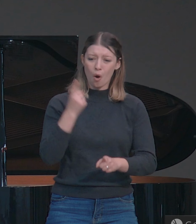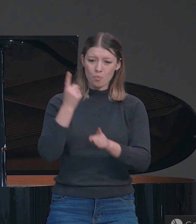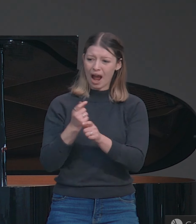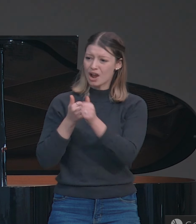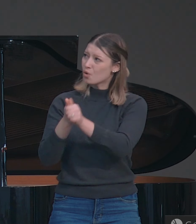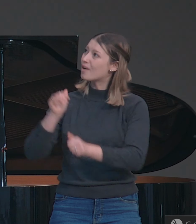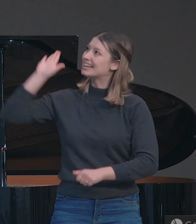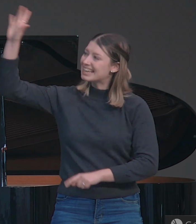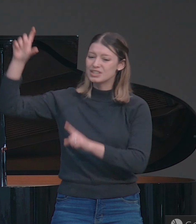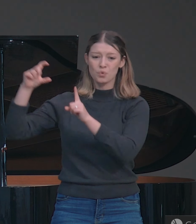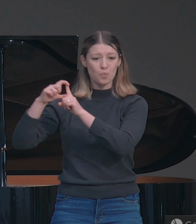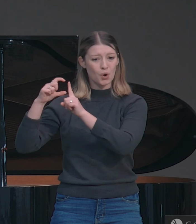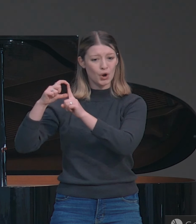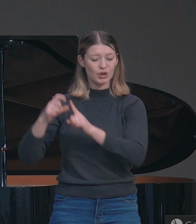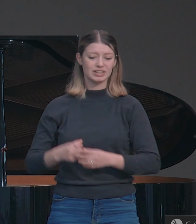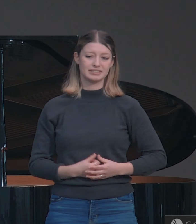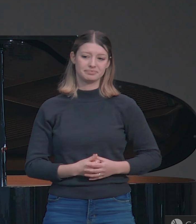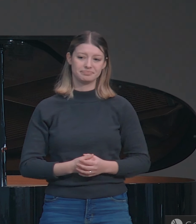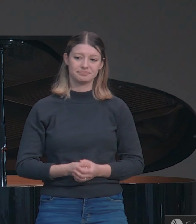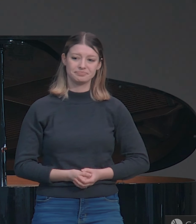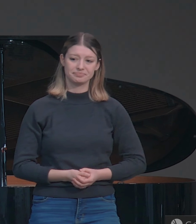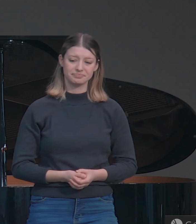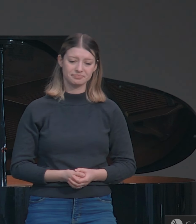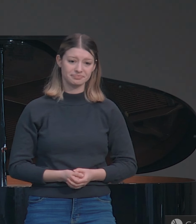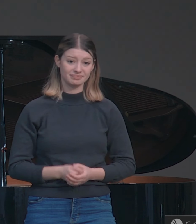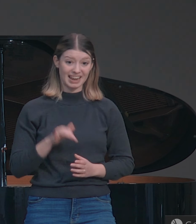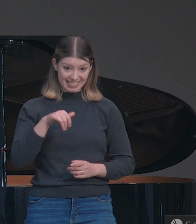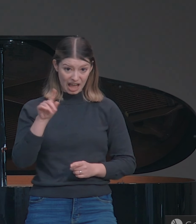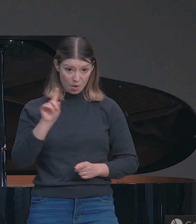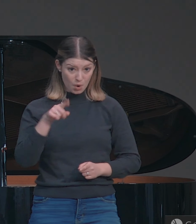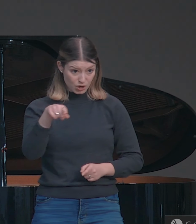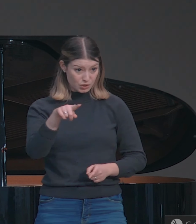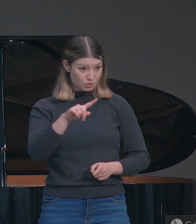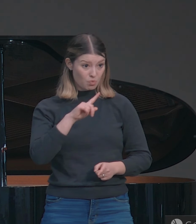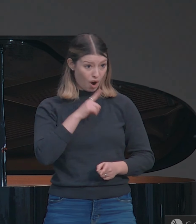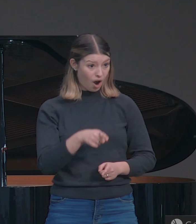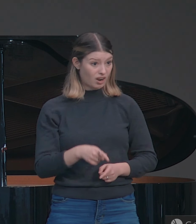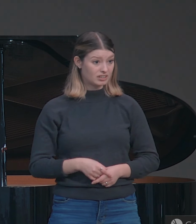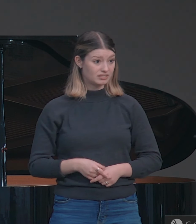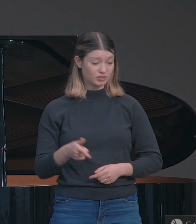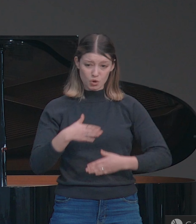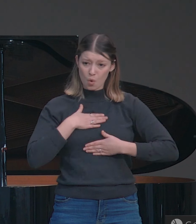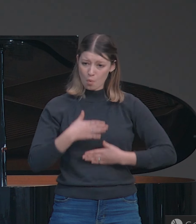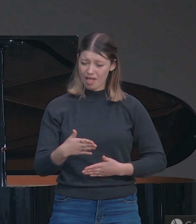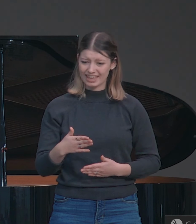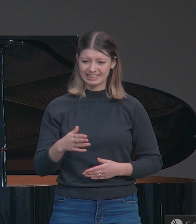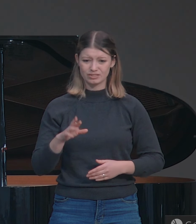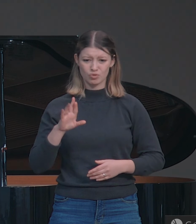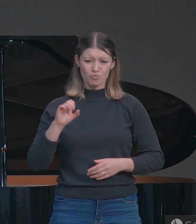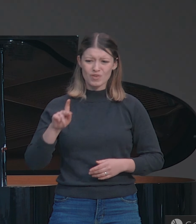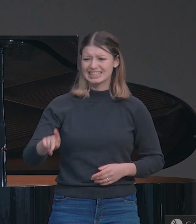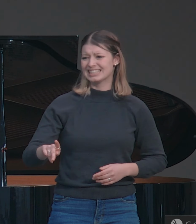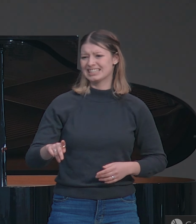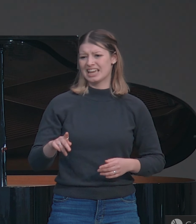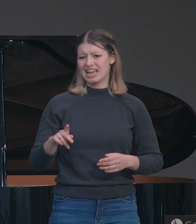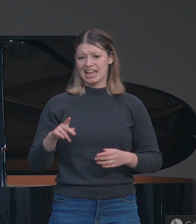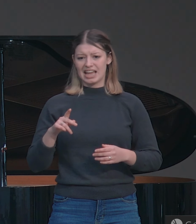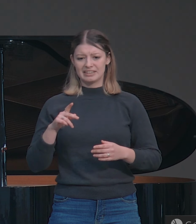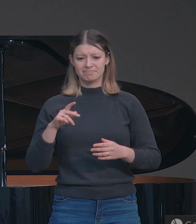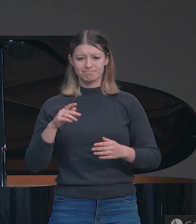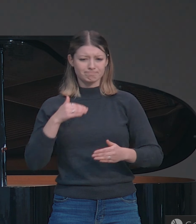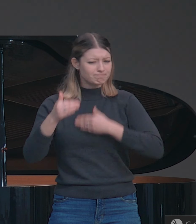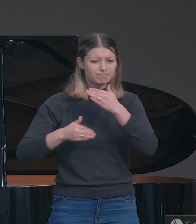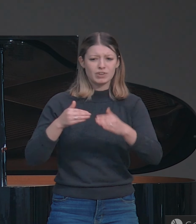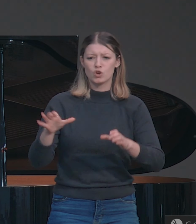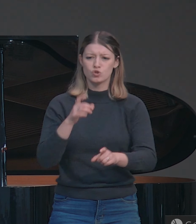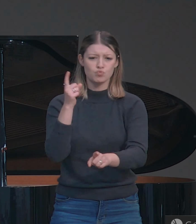word tells you is right. Is that where you are? Are you willing to take the risks that are associated with that? Are you ready